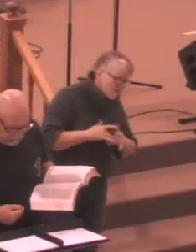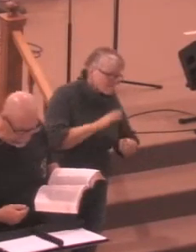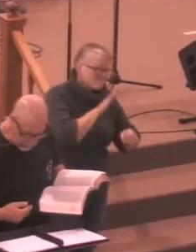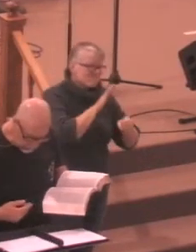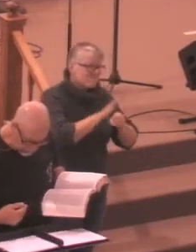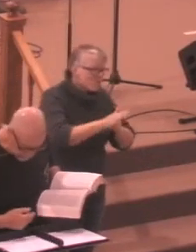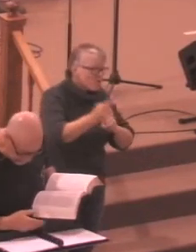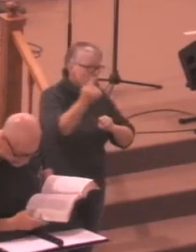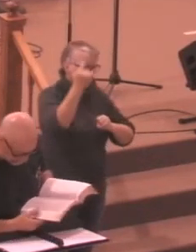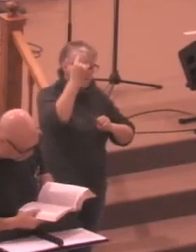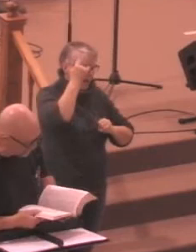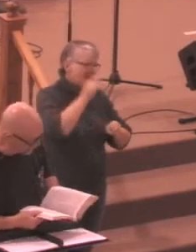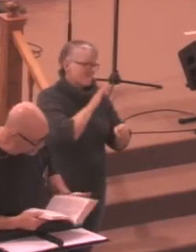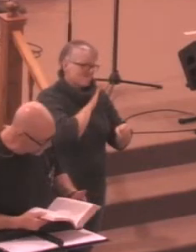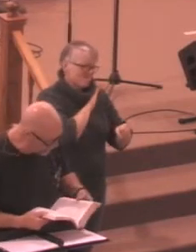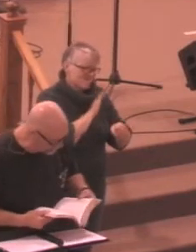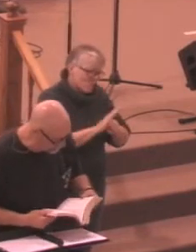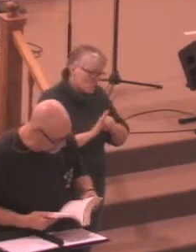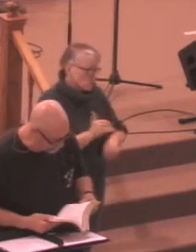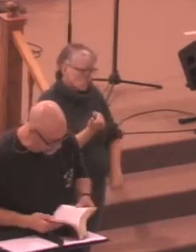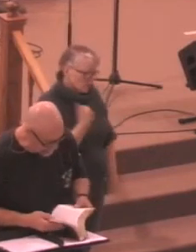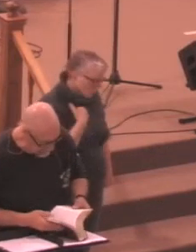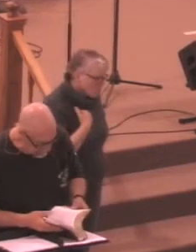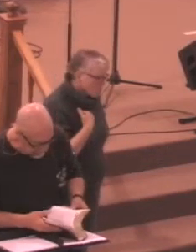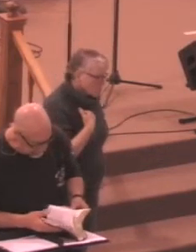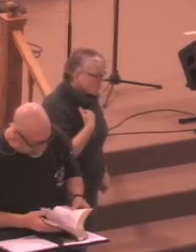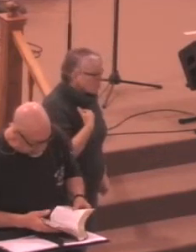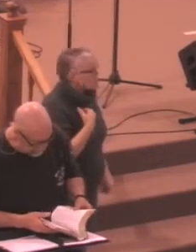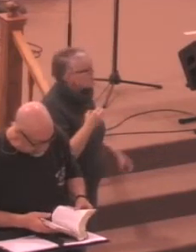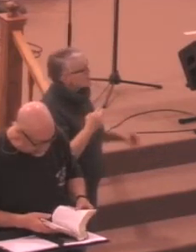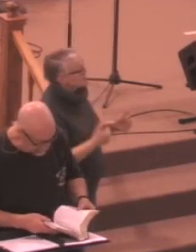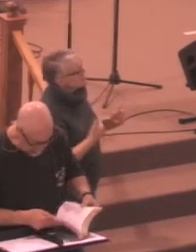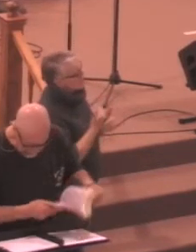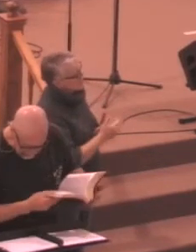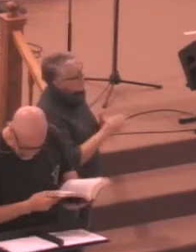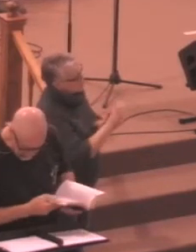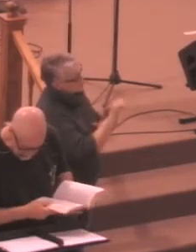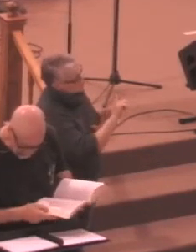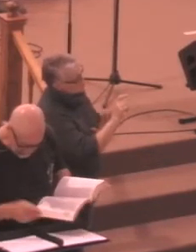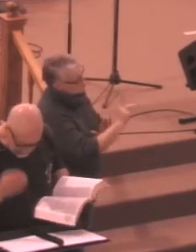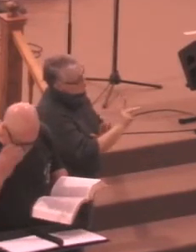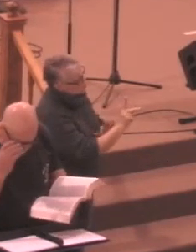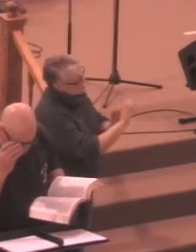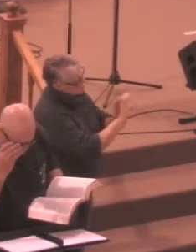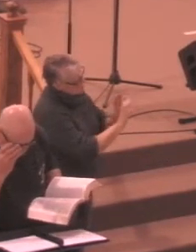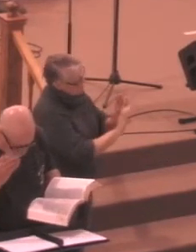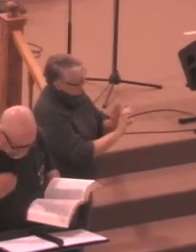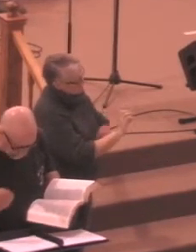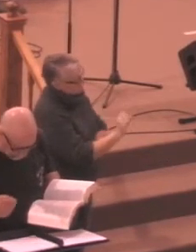So turn over to Luke chapter 10.